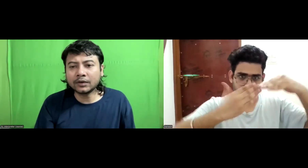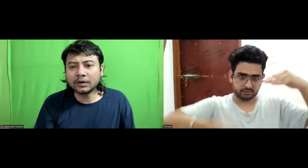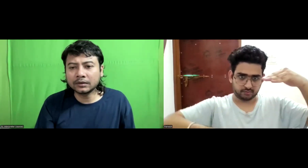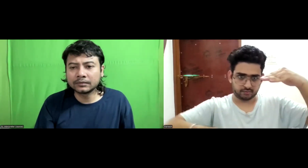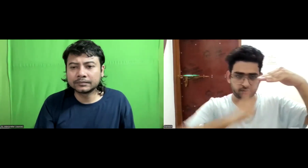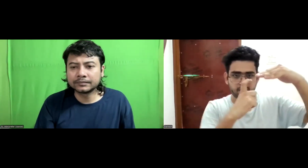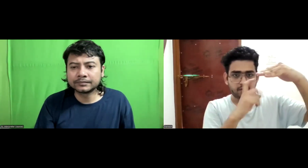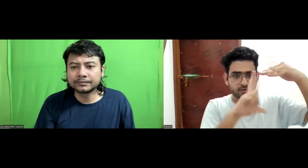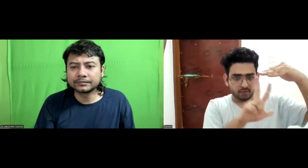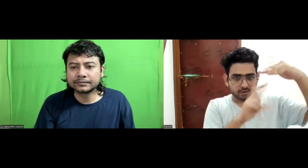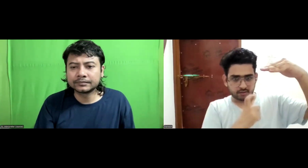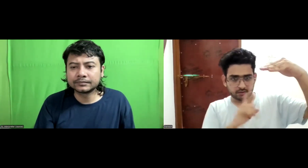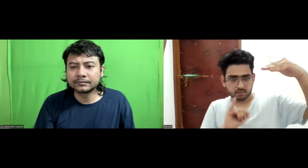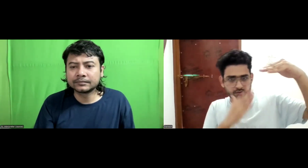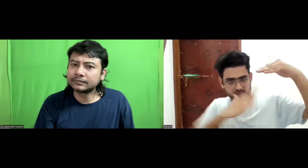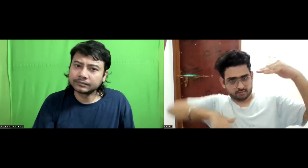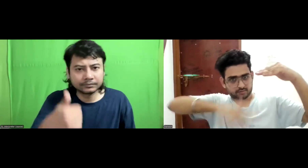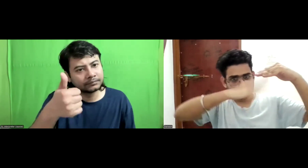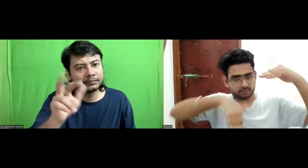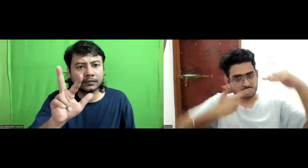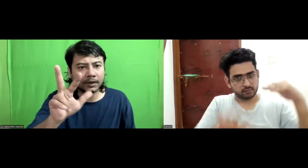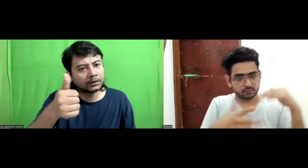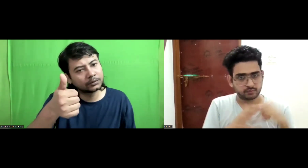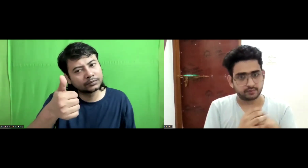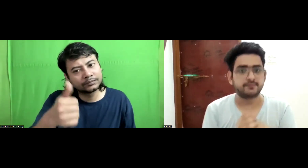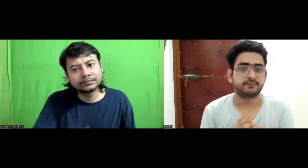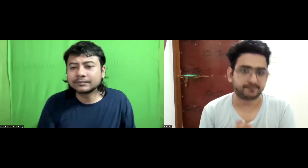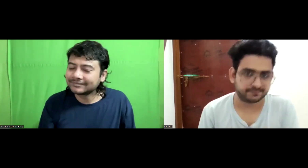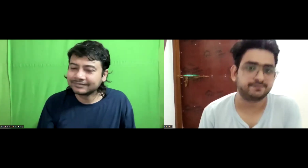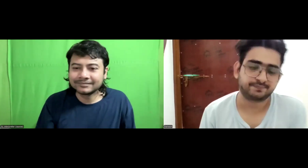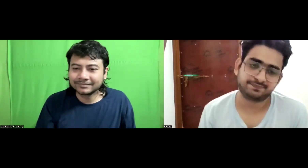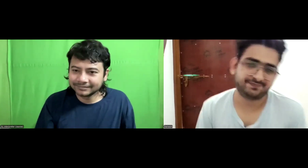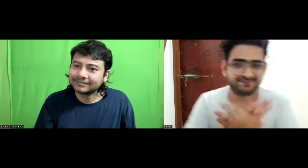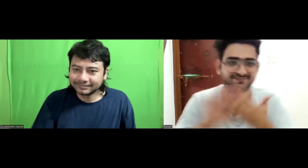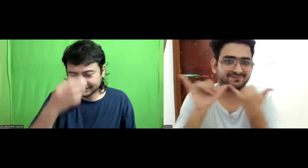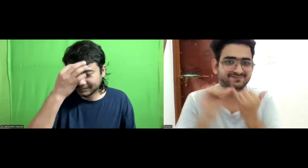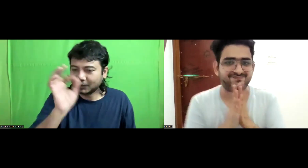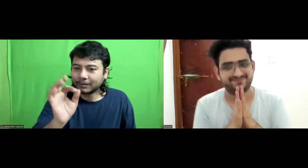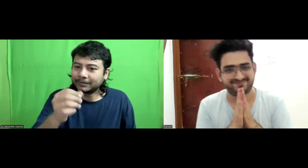Like 8 o'clock. Good, great, no problem. You can do that.